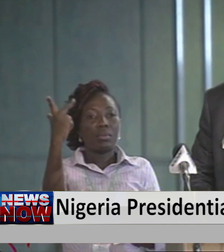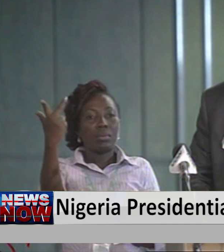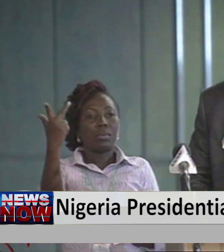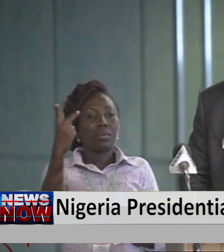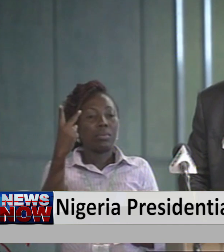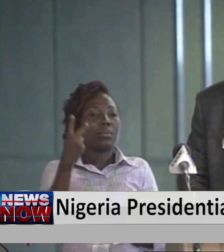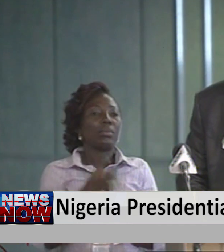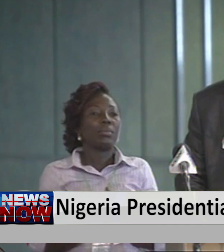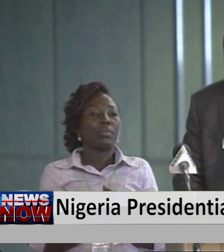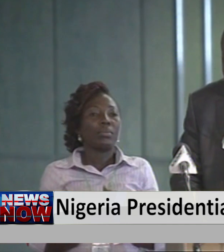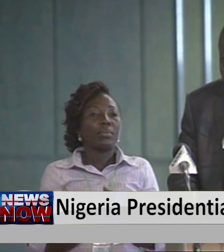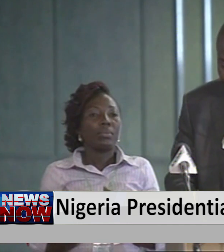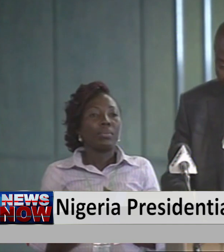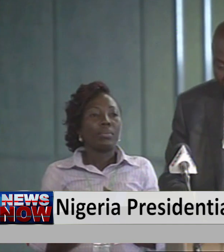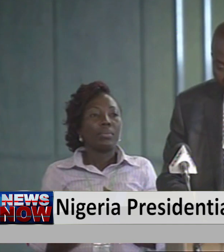616,112.